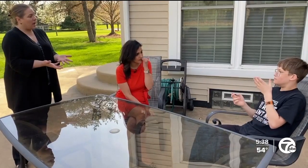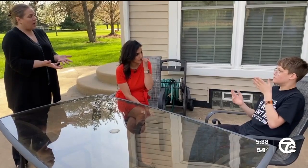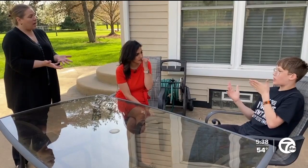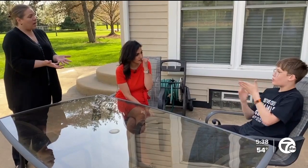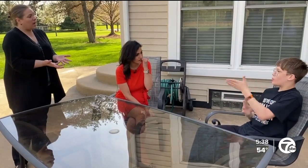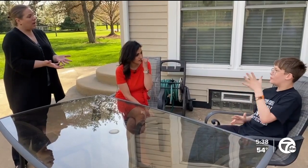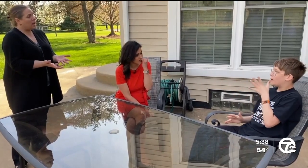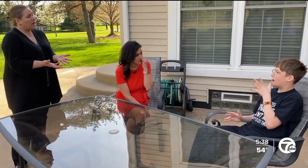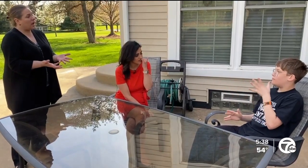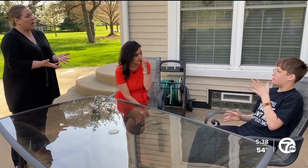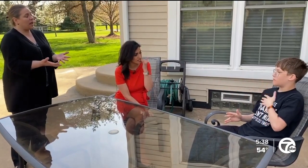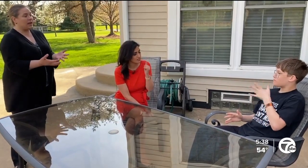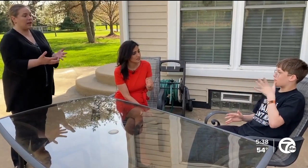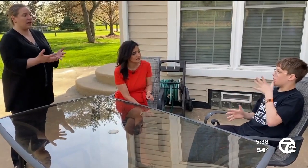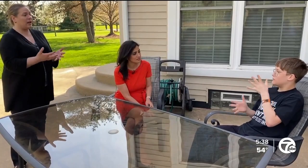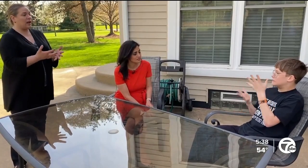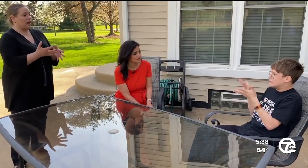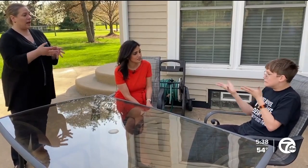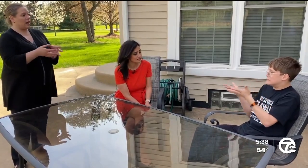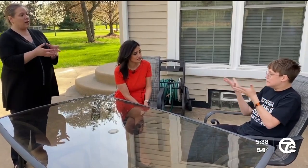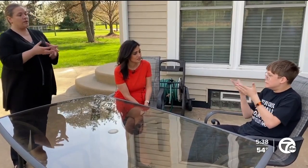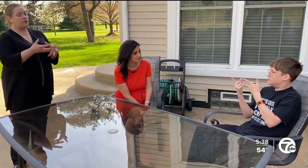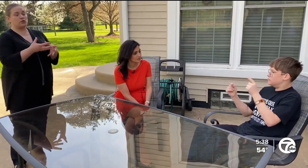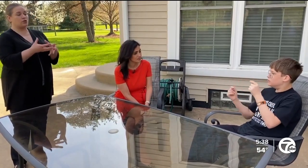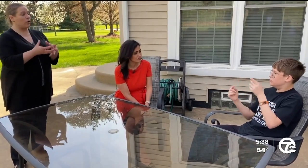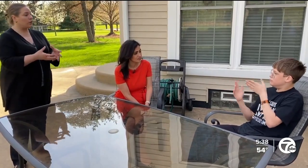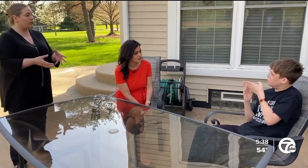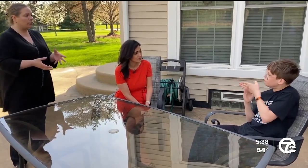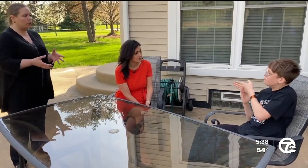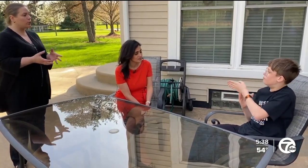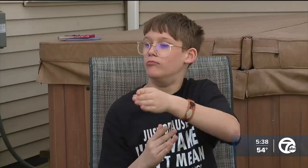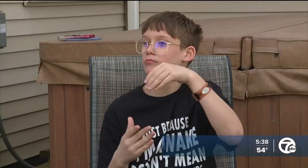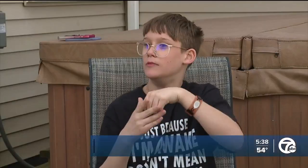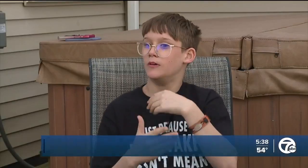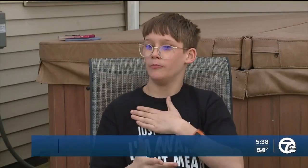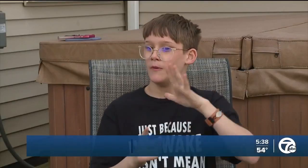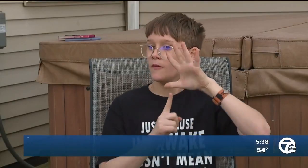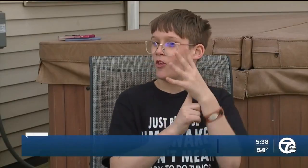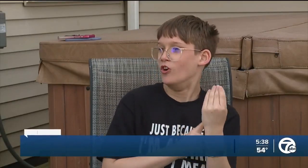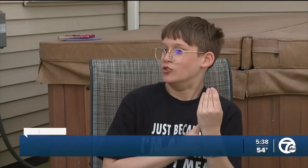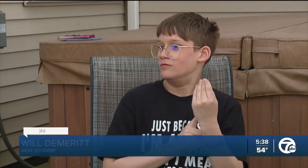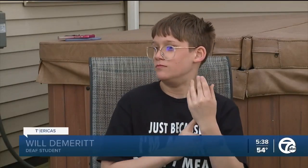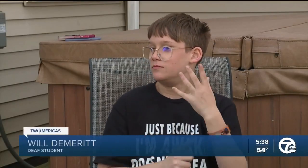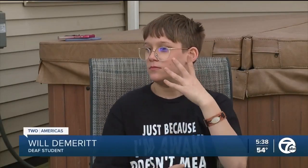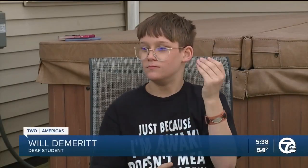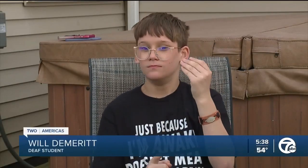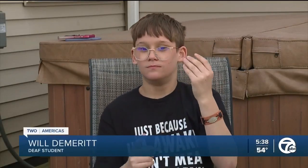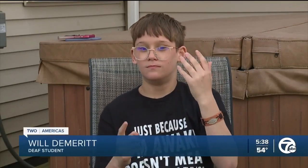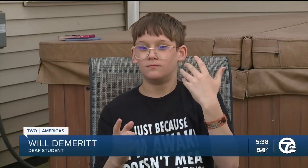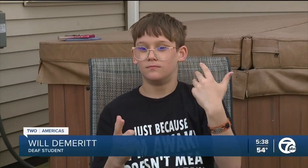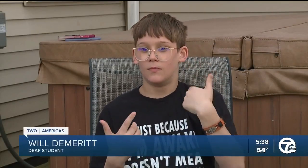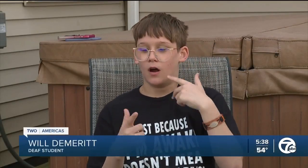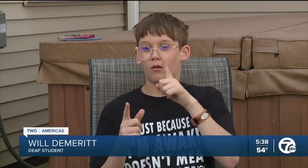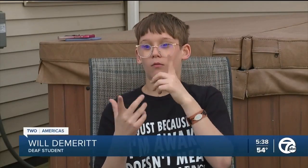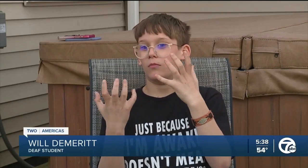through sign. I have struggled through. My parents have been there for my struggle, but